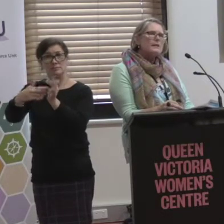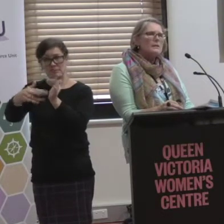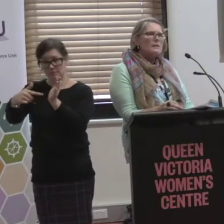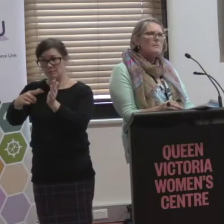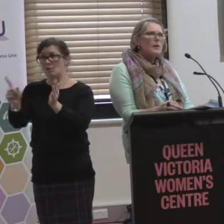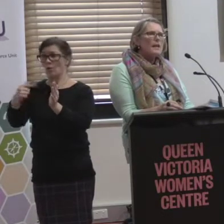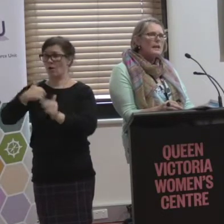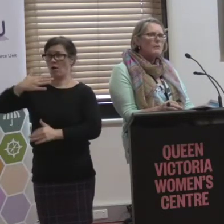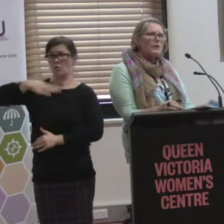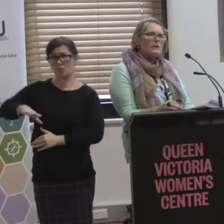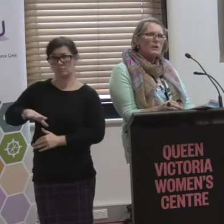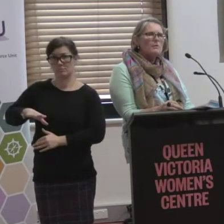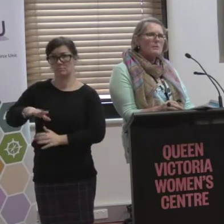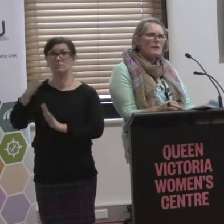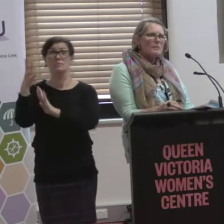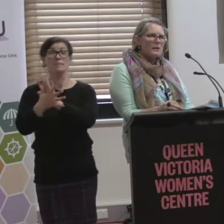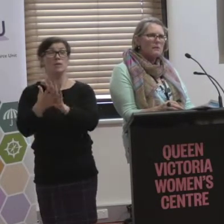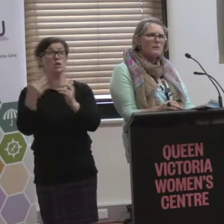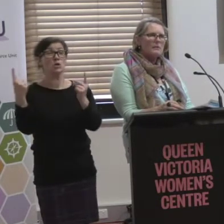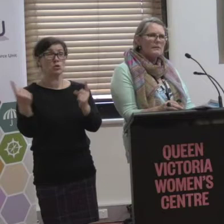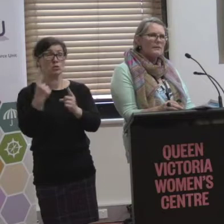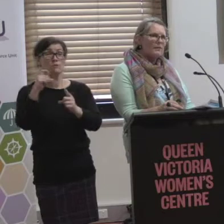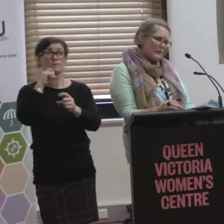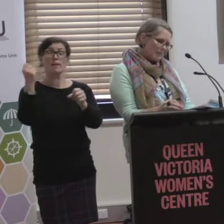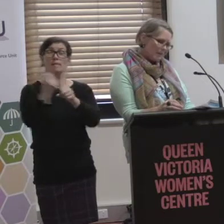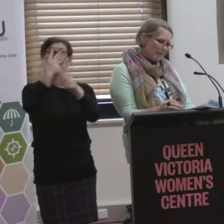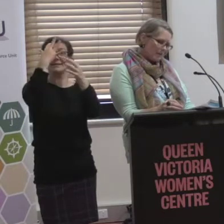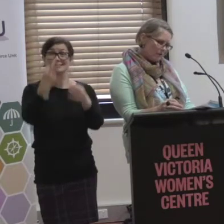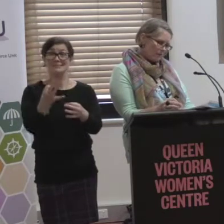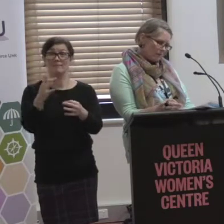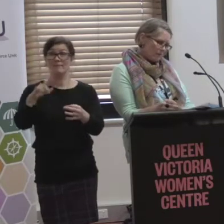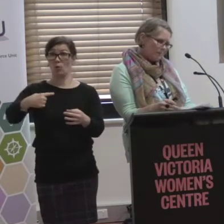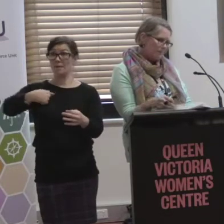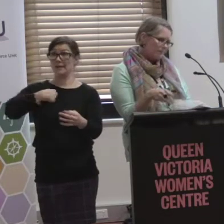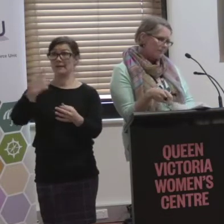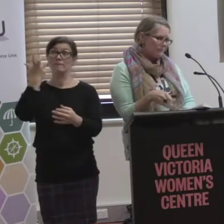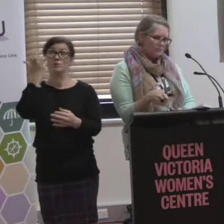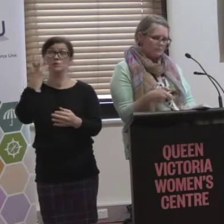to be considered by anyone that's going to be making a medical treatment decision on their behalf in the future.